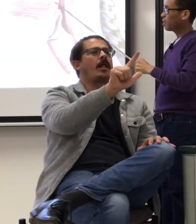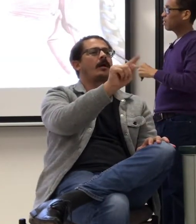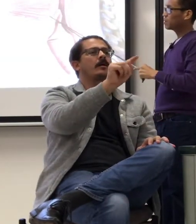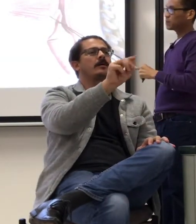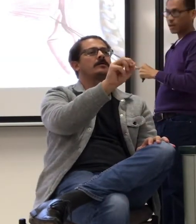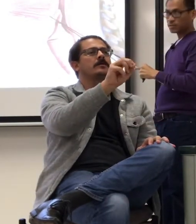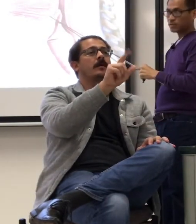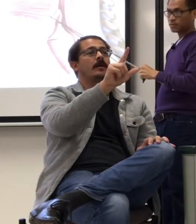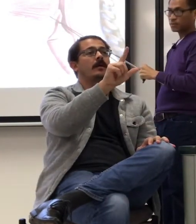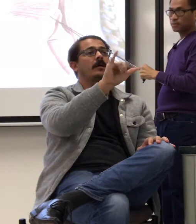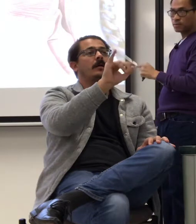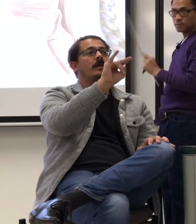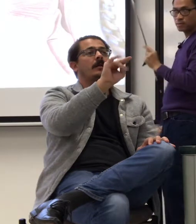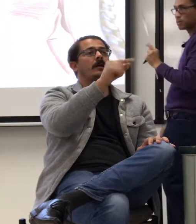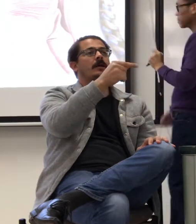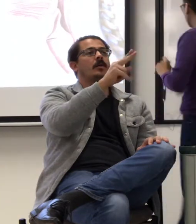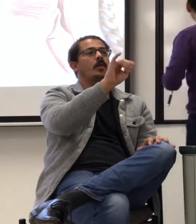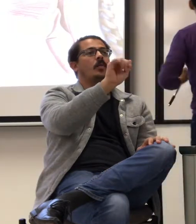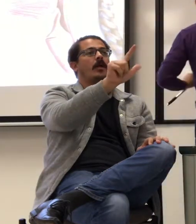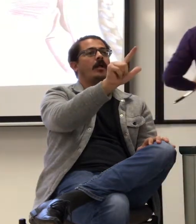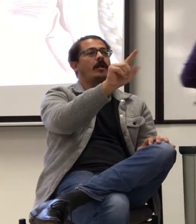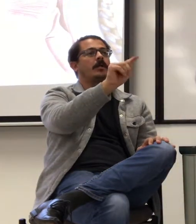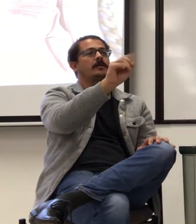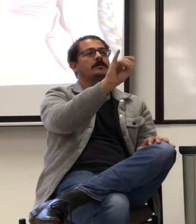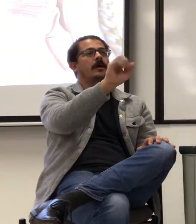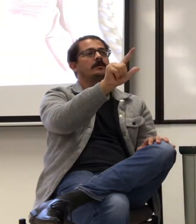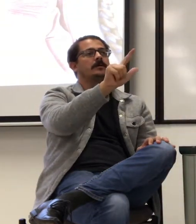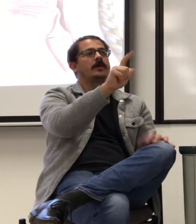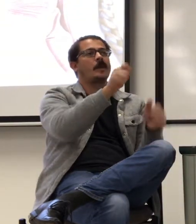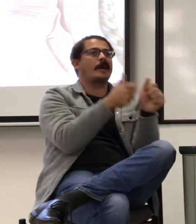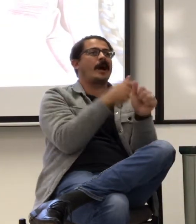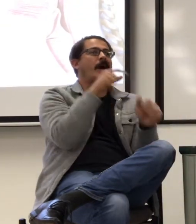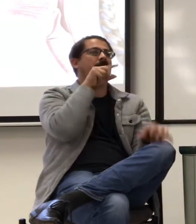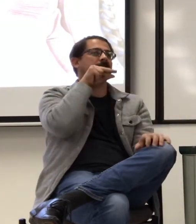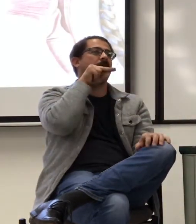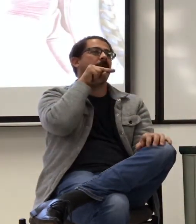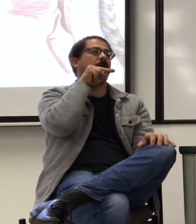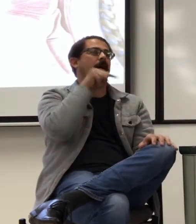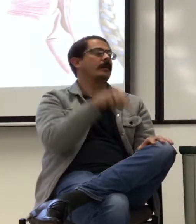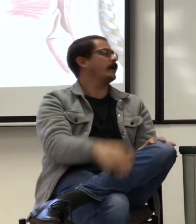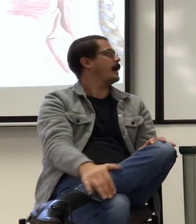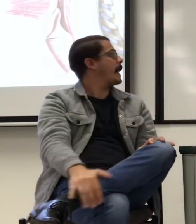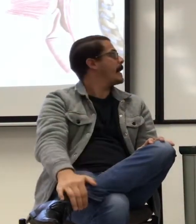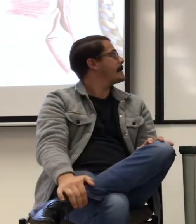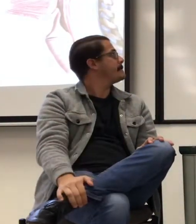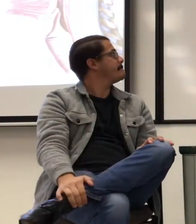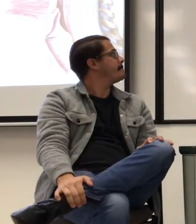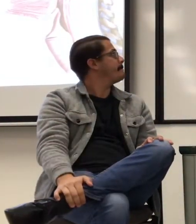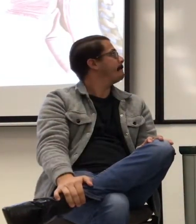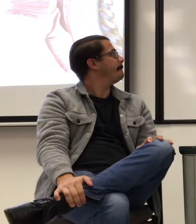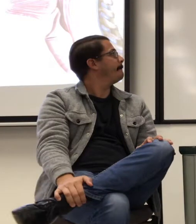Lingual tonsil. So I'll squeeze that in for oropharynx.